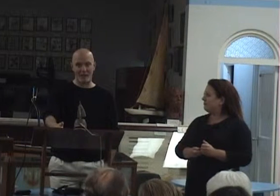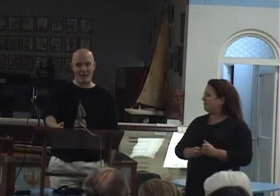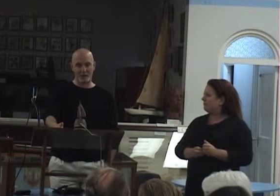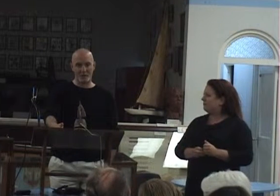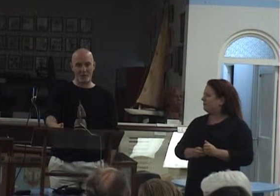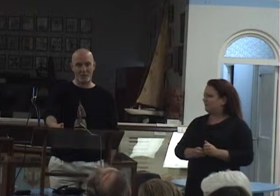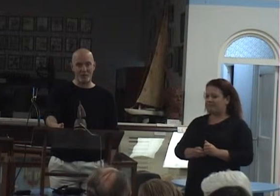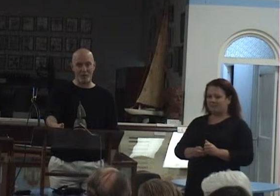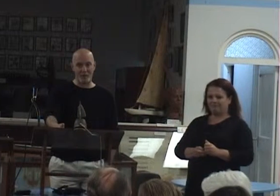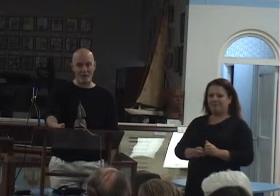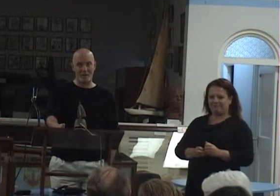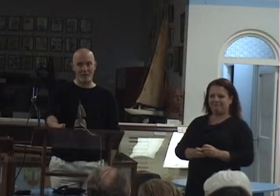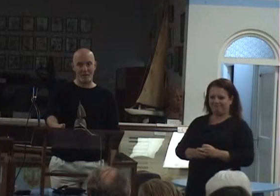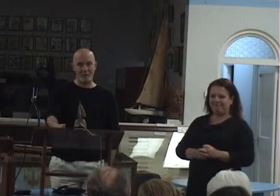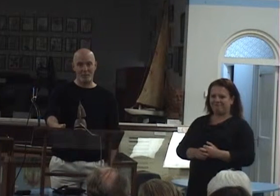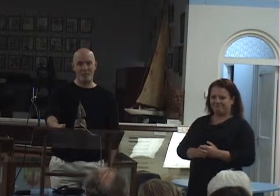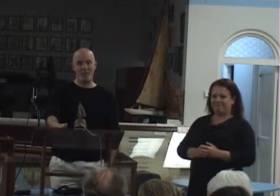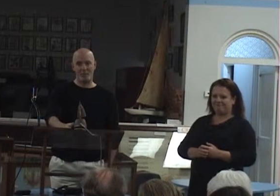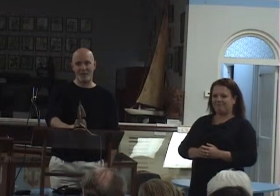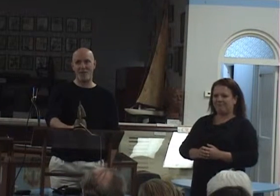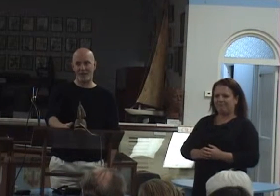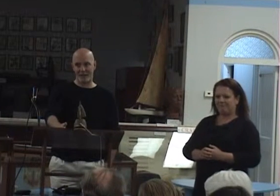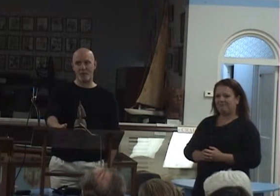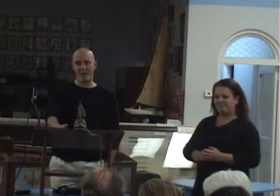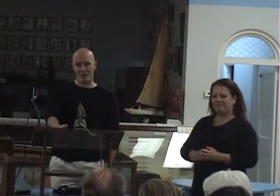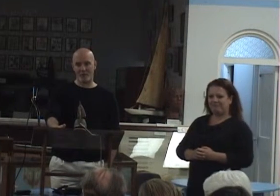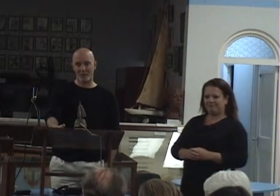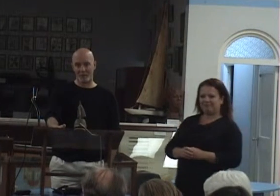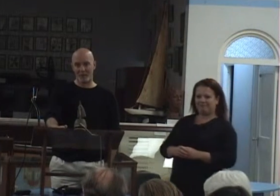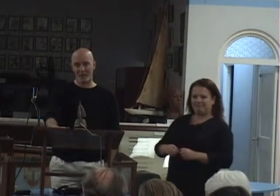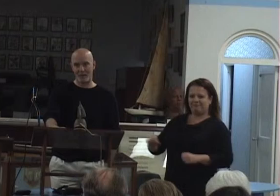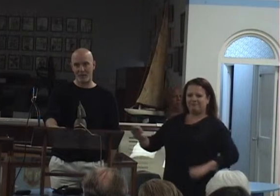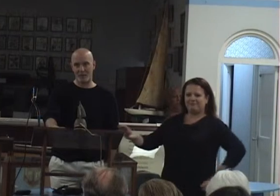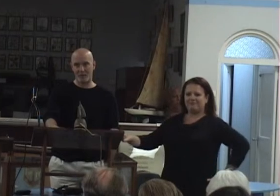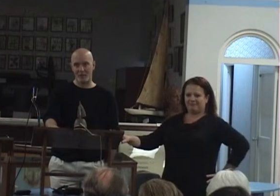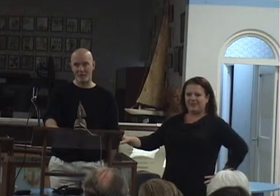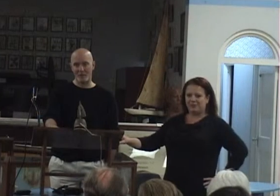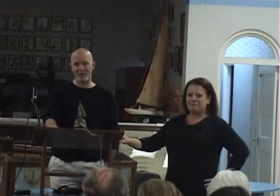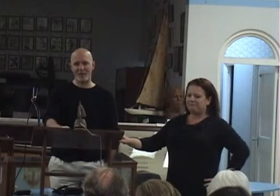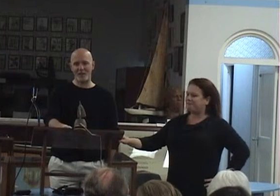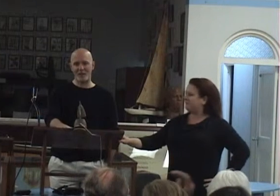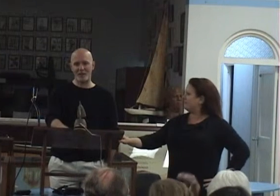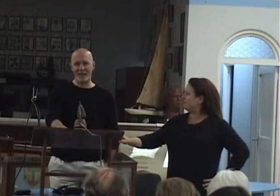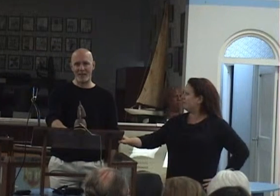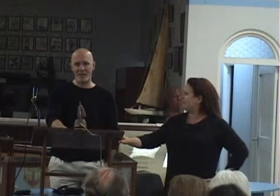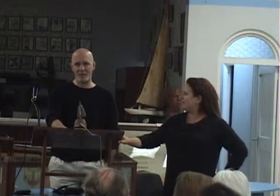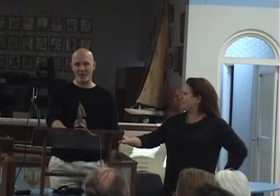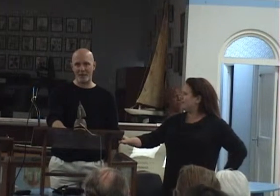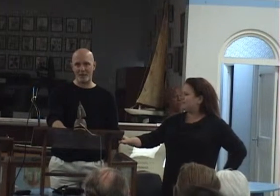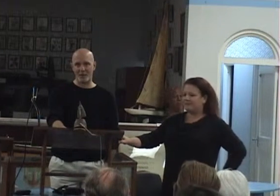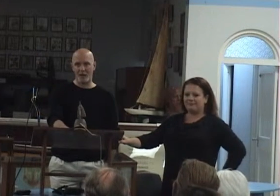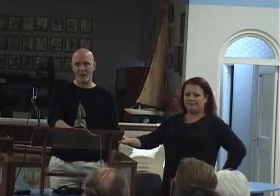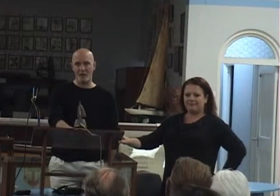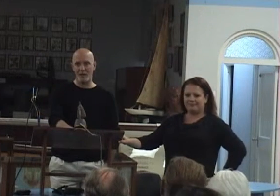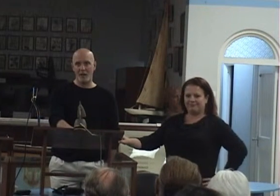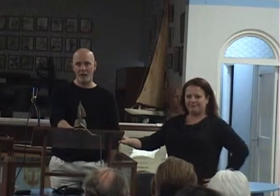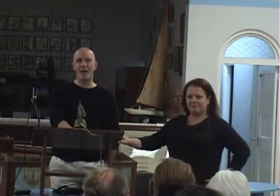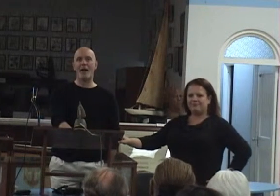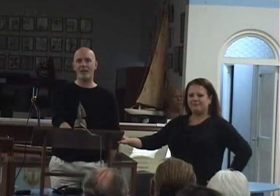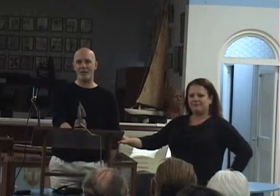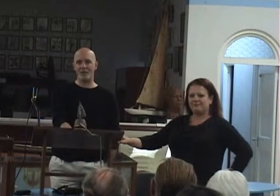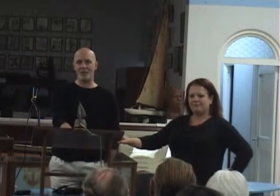about 1810 is when most of the major land grants are being made here. So it's a late developer.